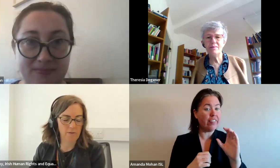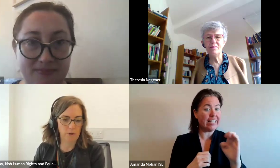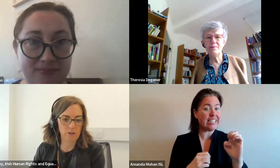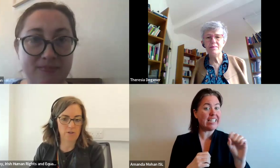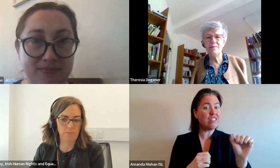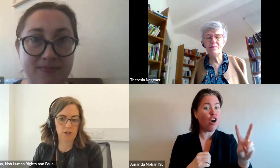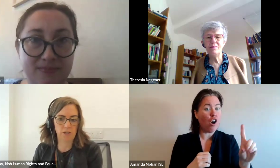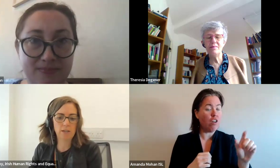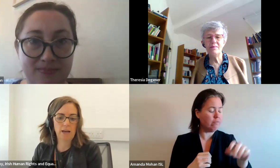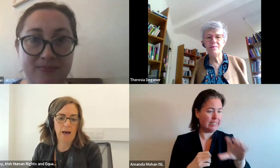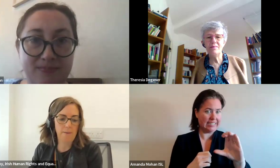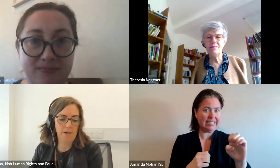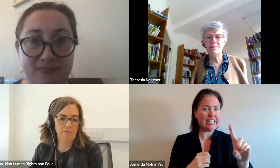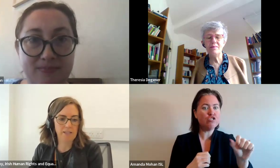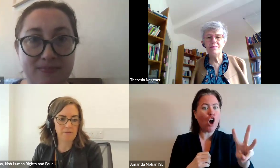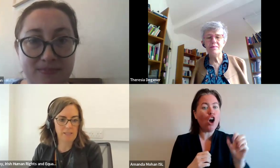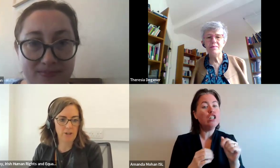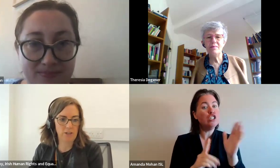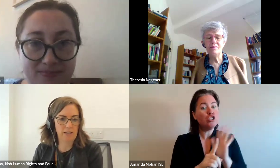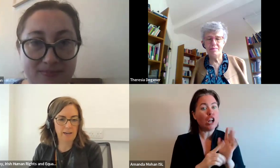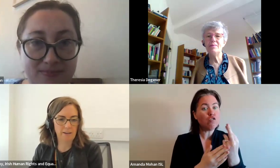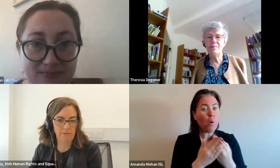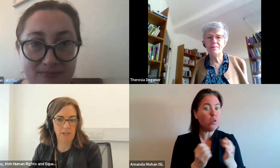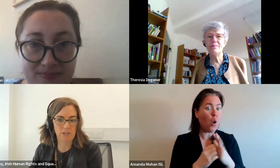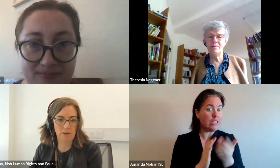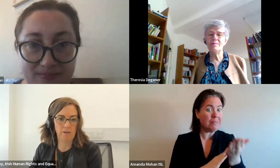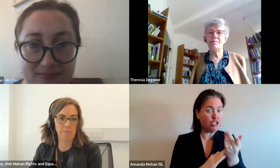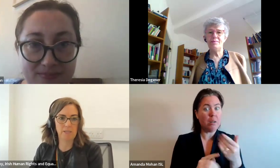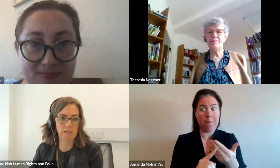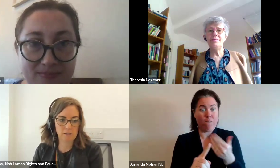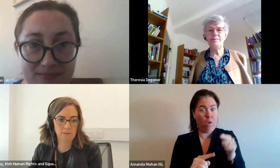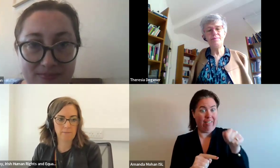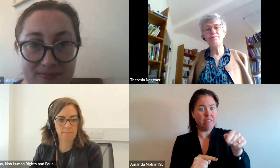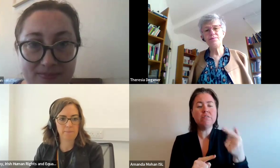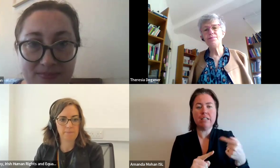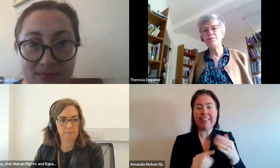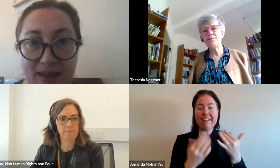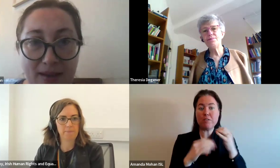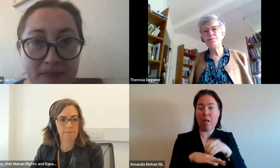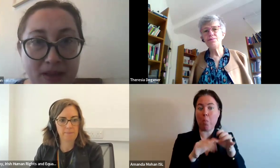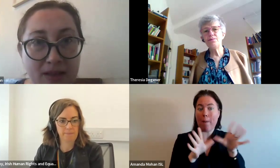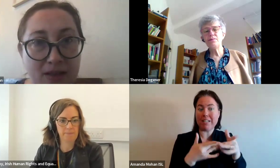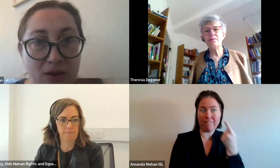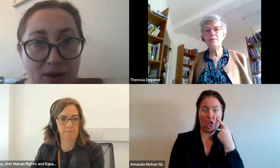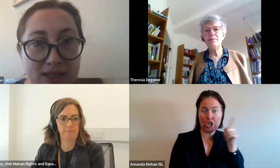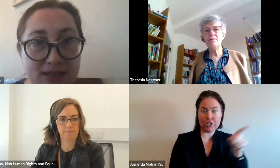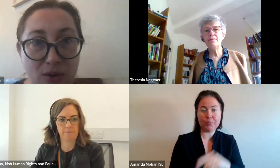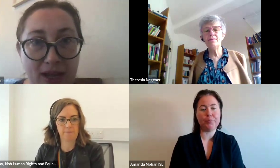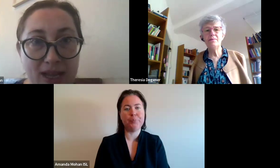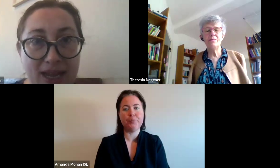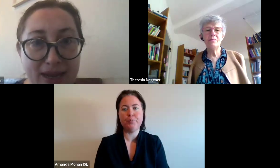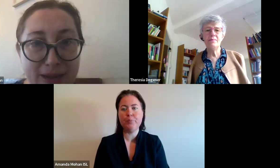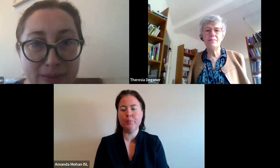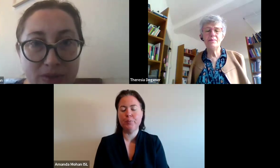CEDAW shadow reporter submission in advance of the session, that information's on our website. Yeah.